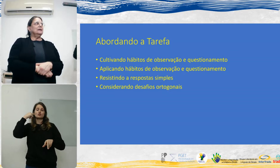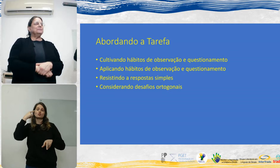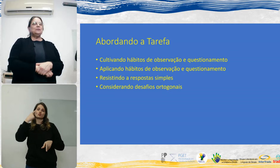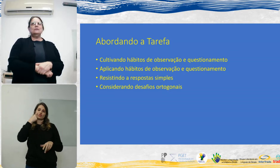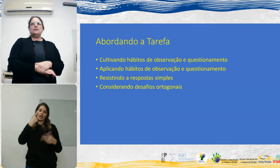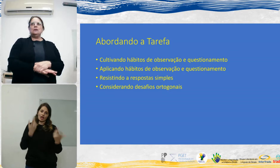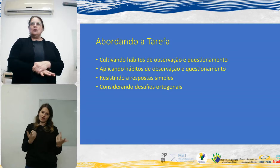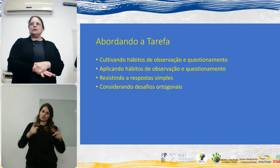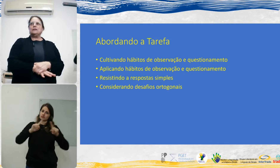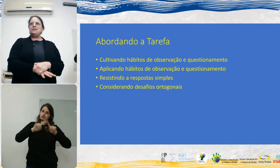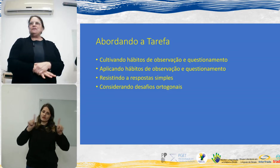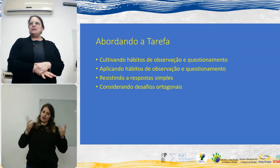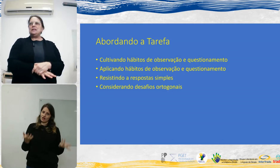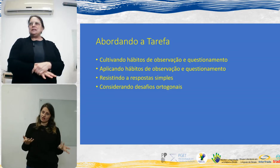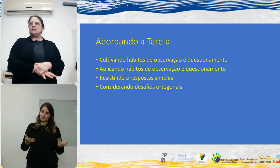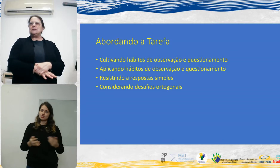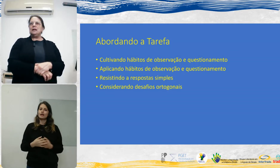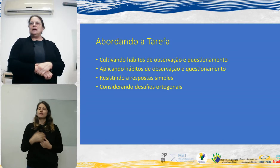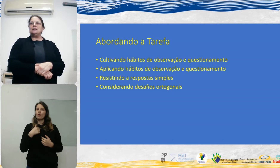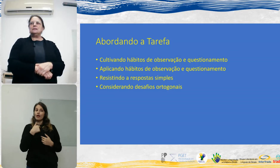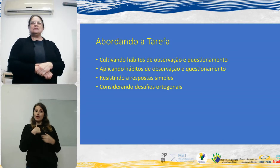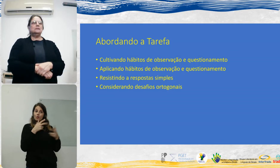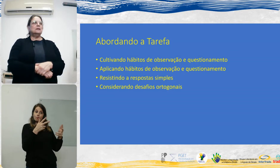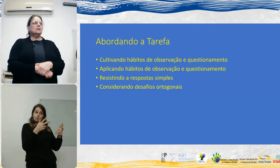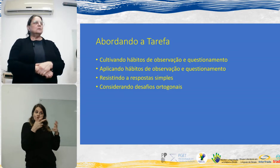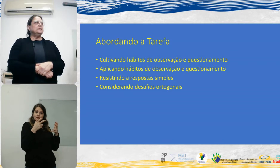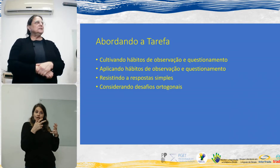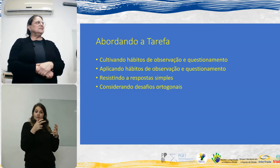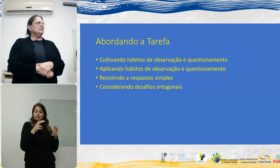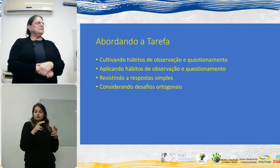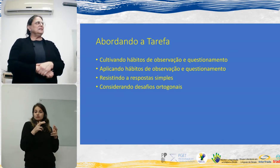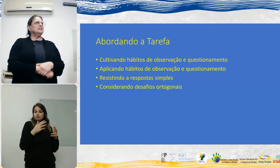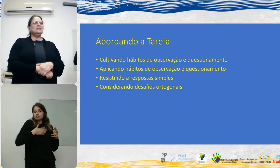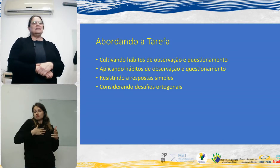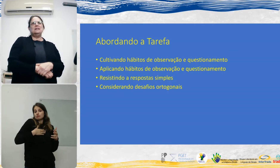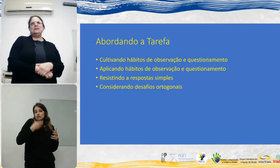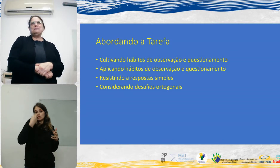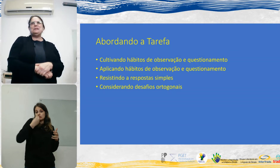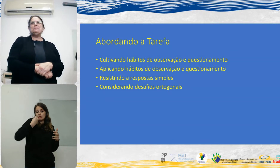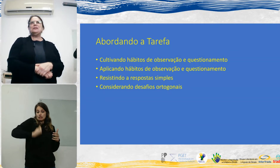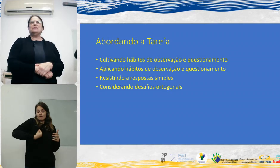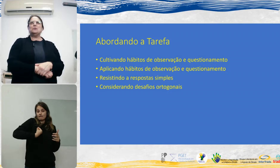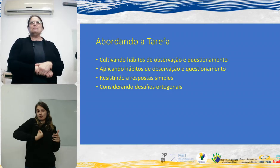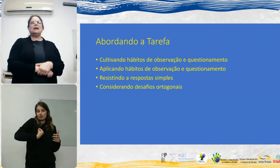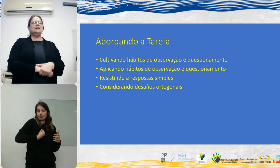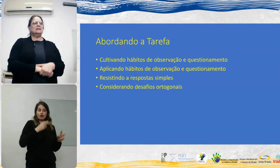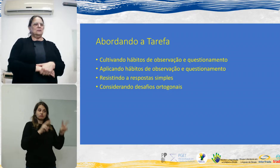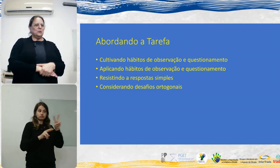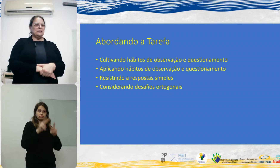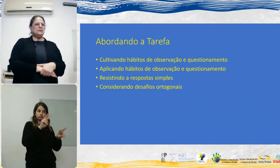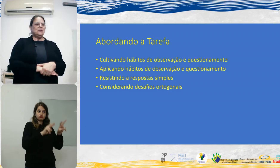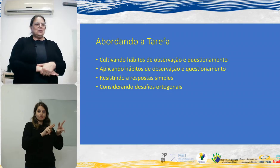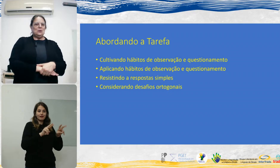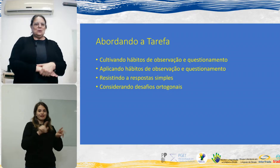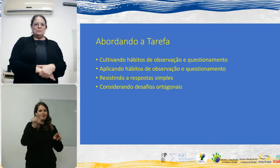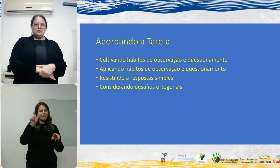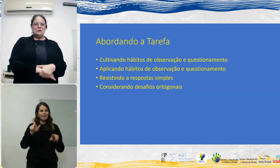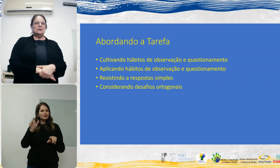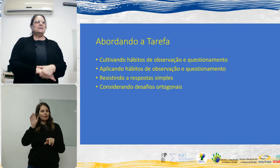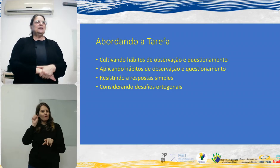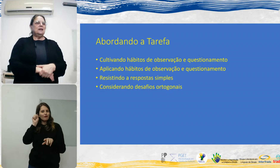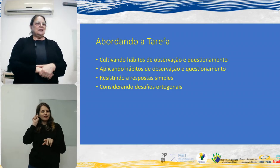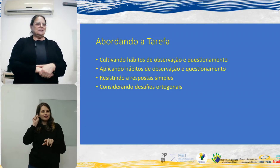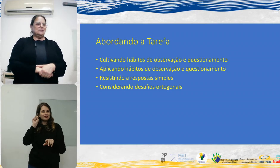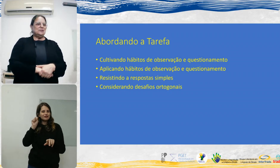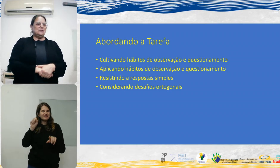I observe a lot of different things, and not always the same things that the hearing people in the room might notice or